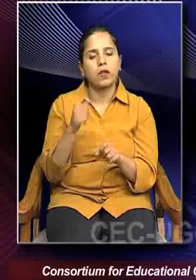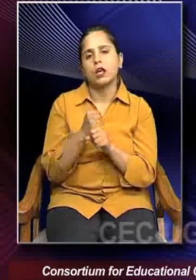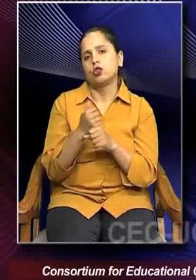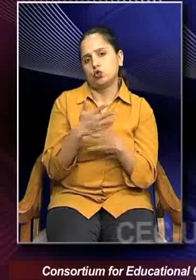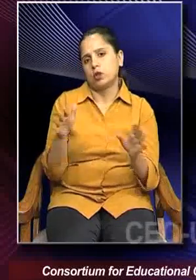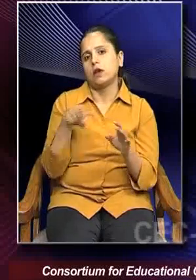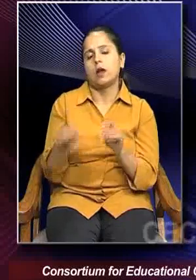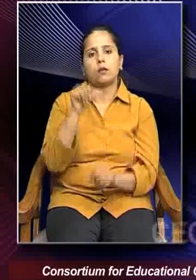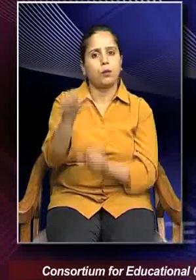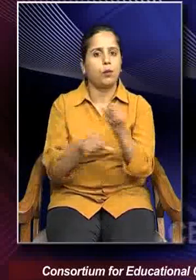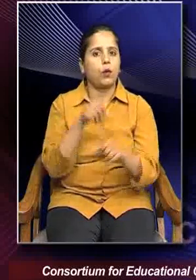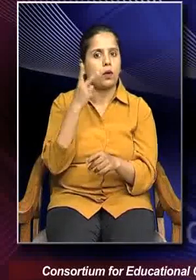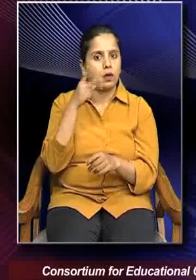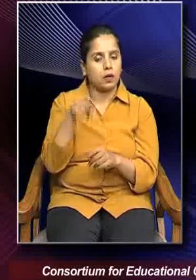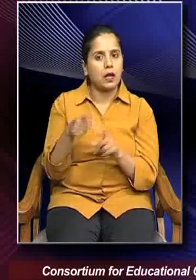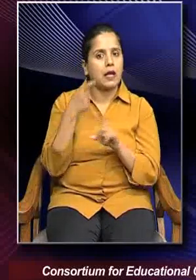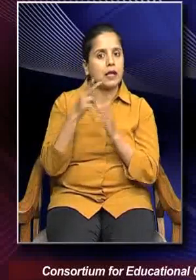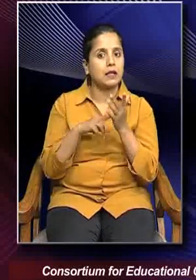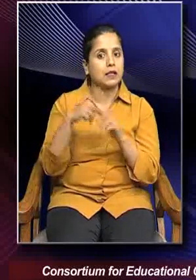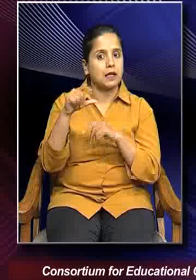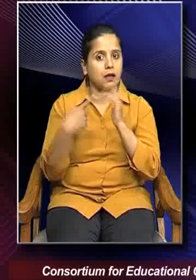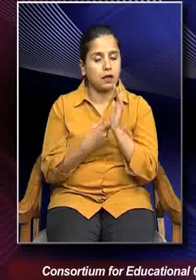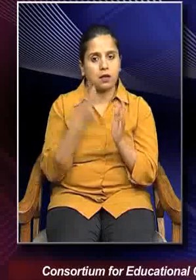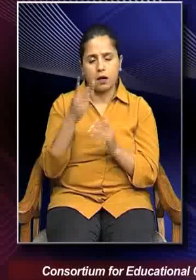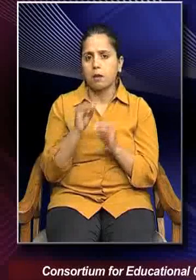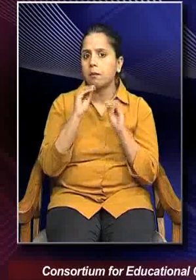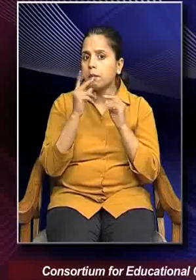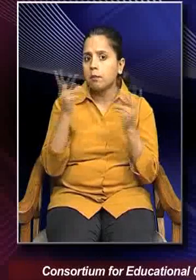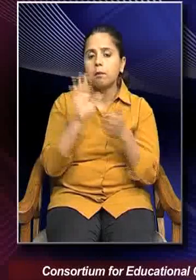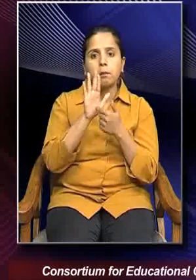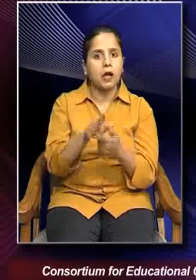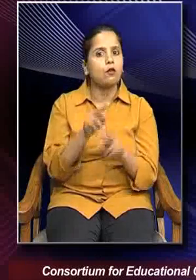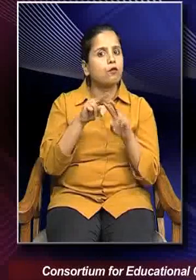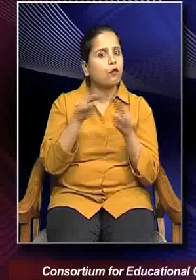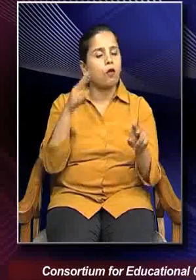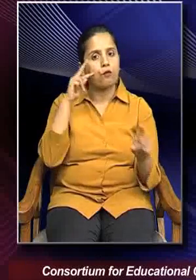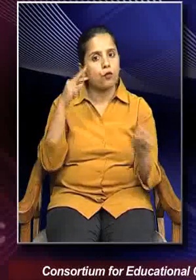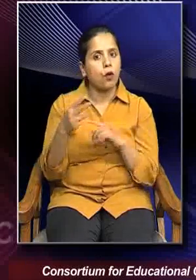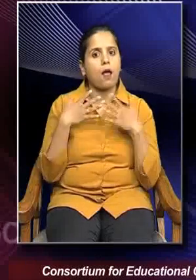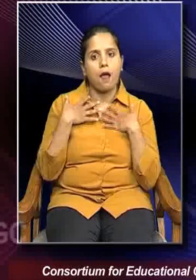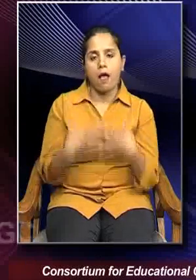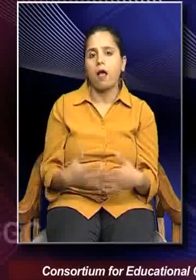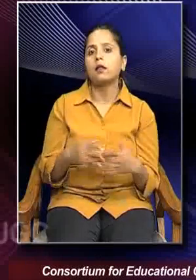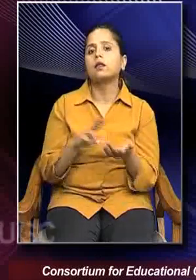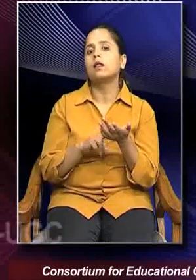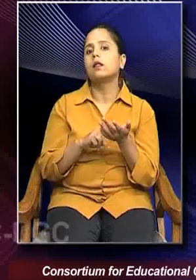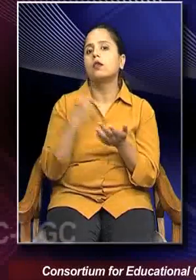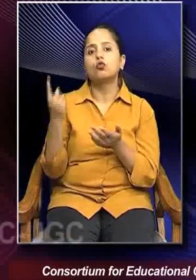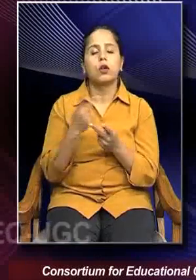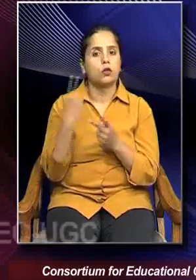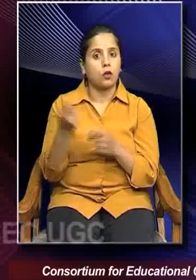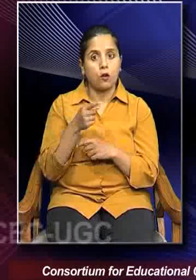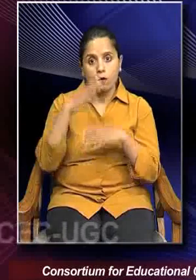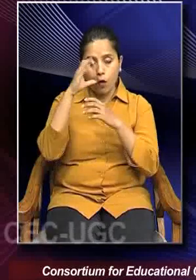indicator, believe that it is a better metric as it provides a full view of the health of the nation. It doesn't only focus